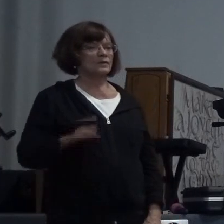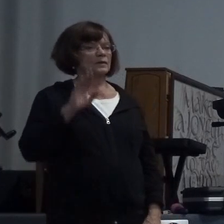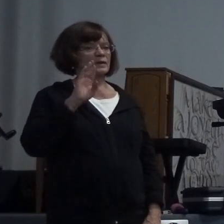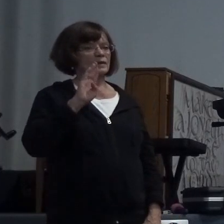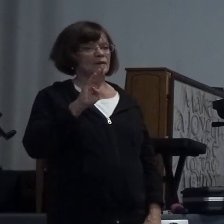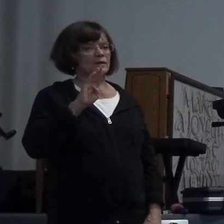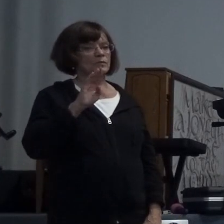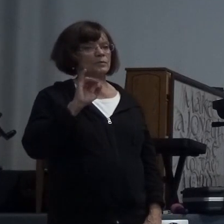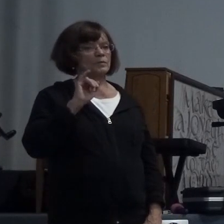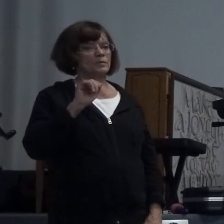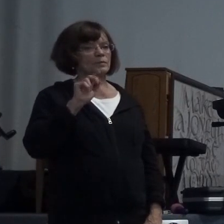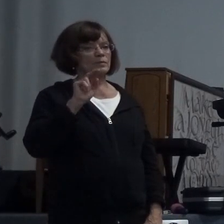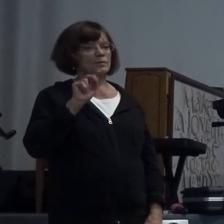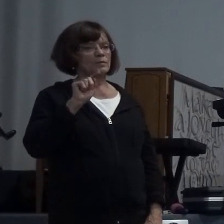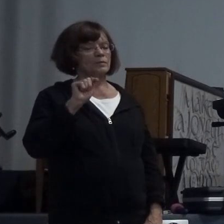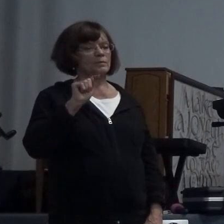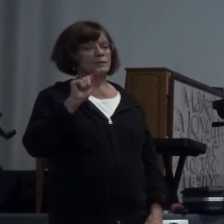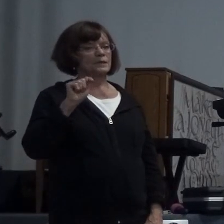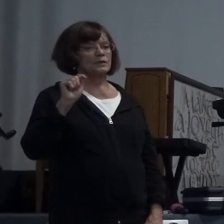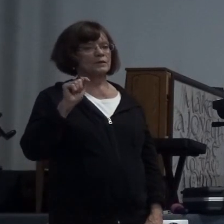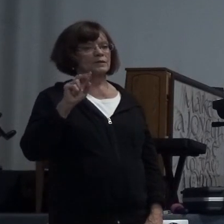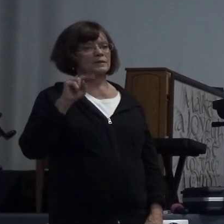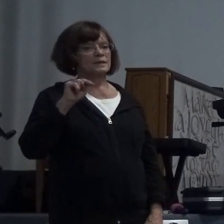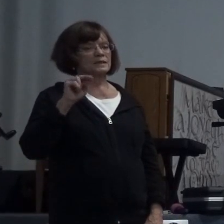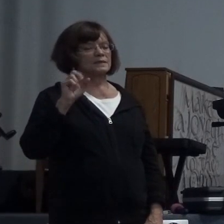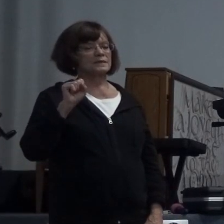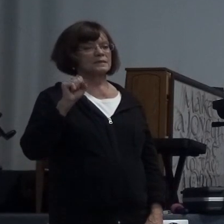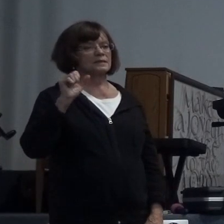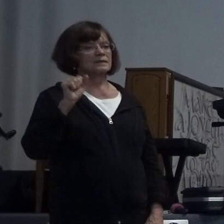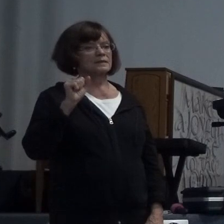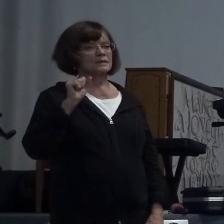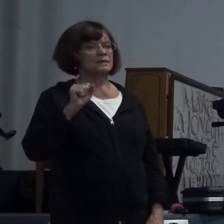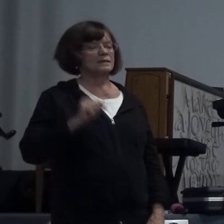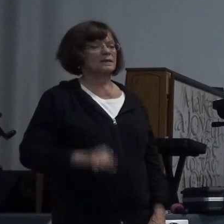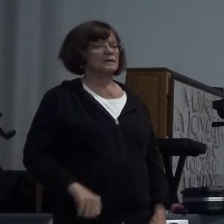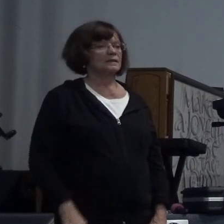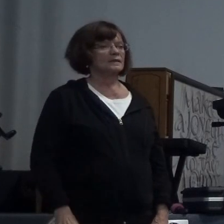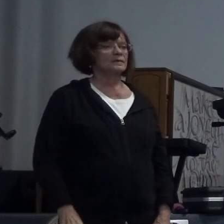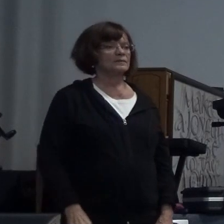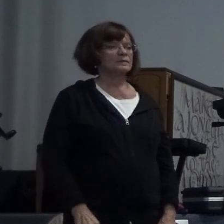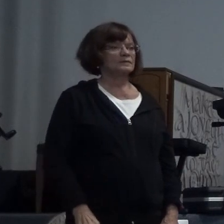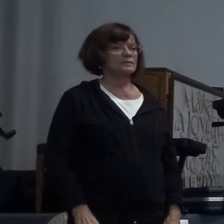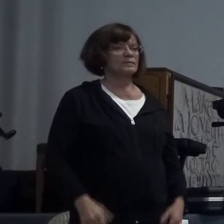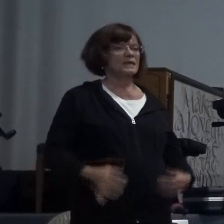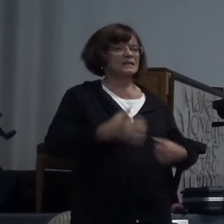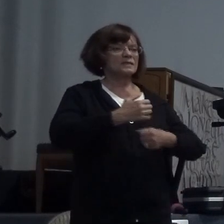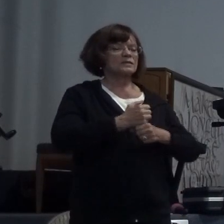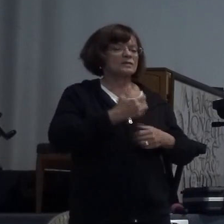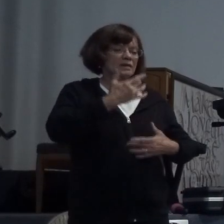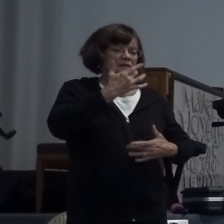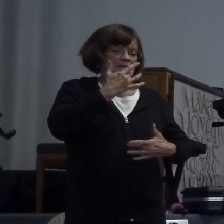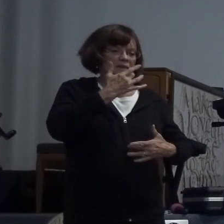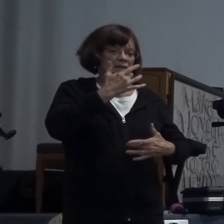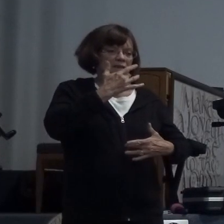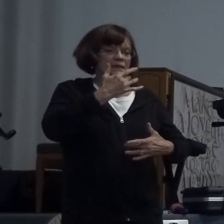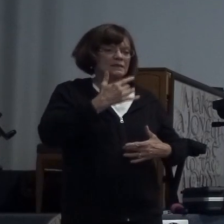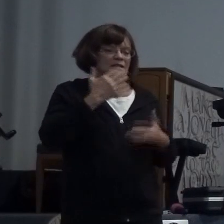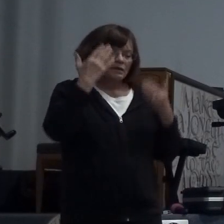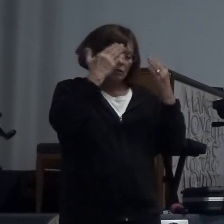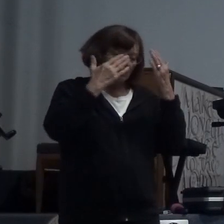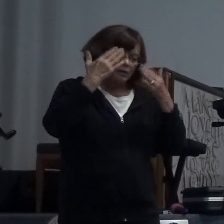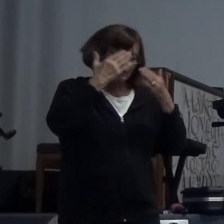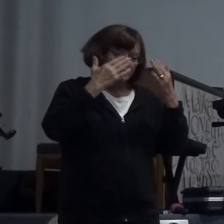It causes all kinds of, like, your arteries harden, and you know, it makes you sick, it makes you worried, you